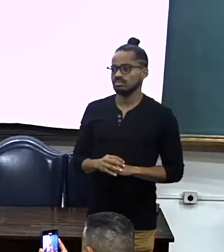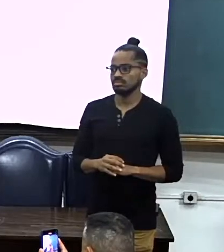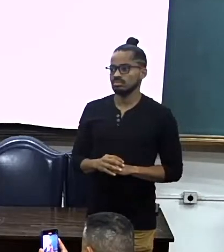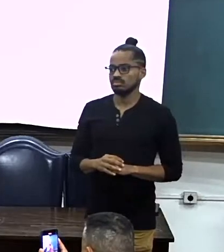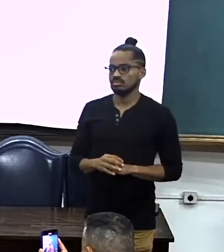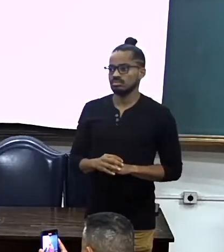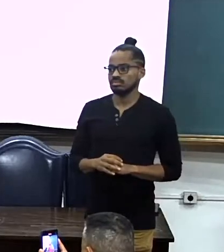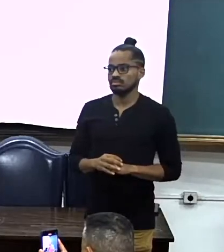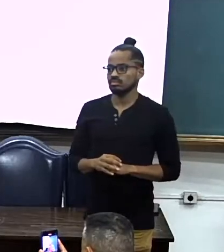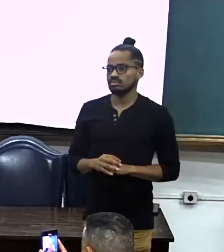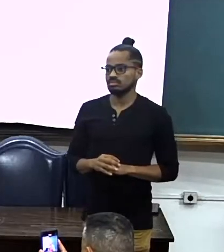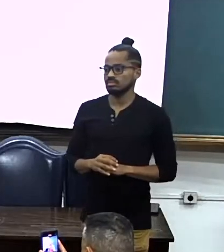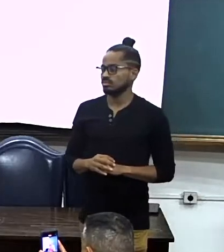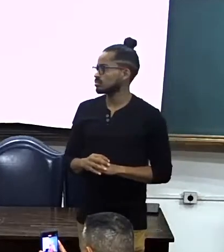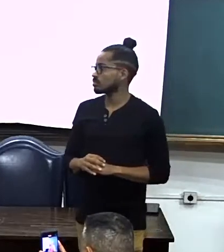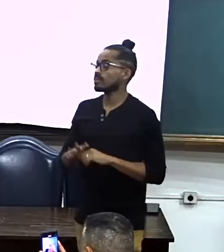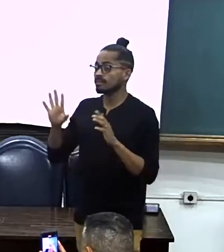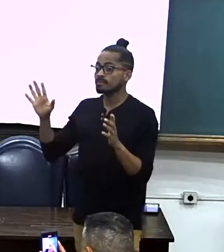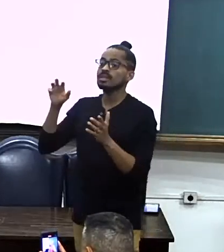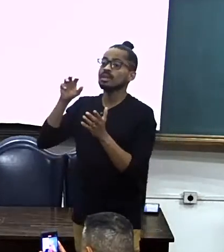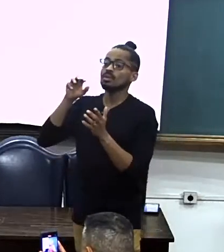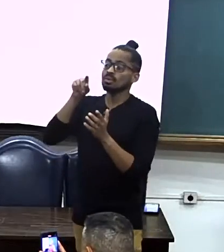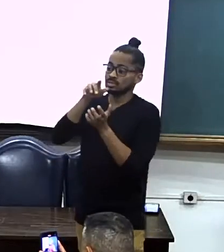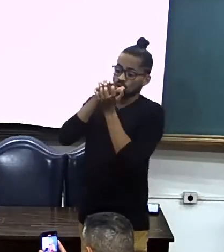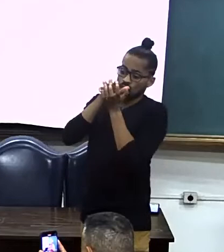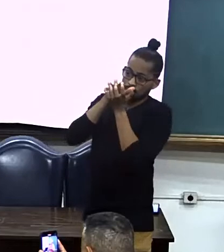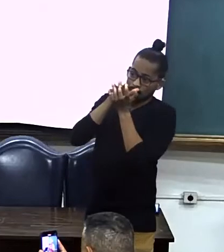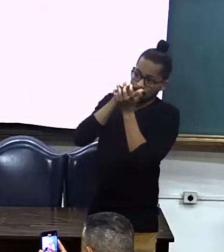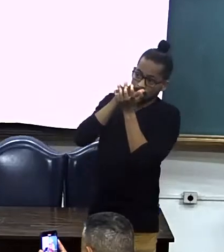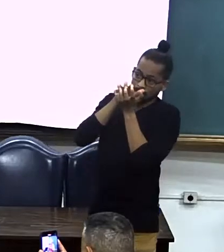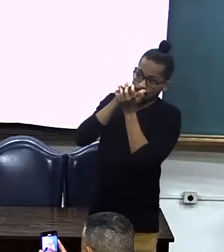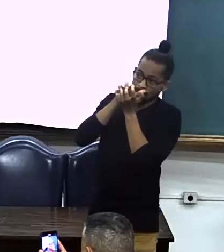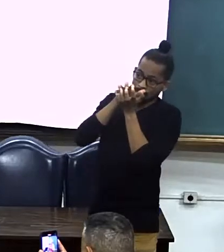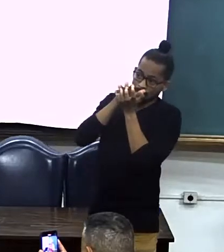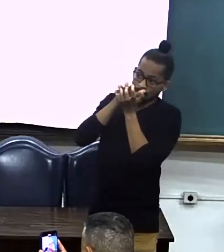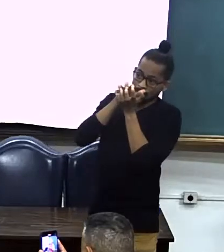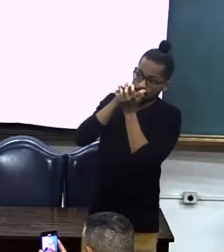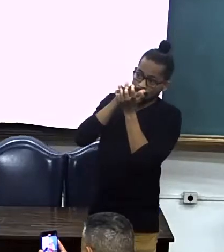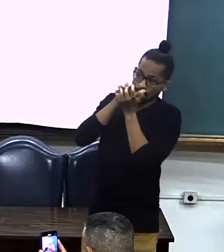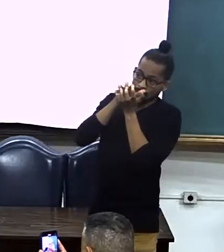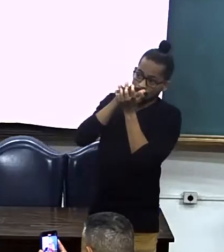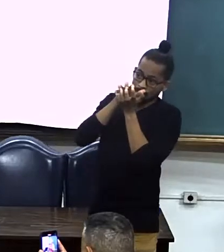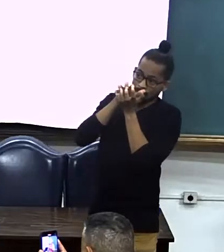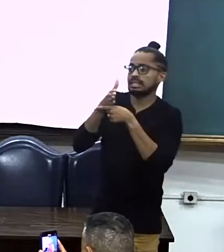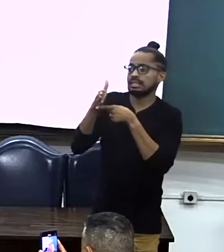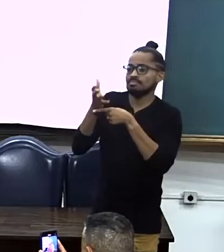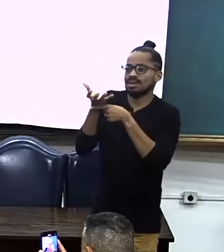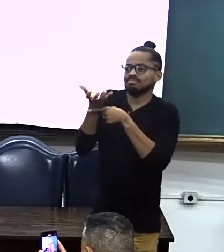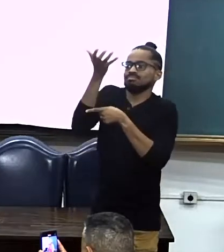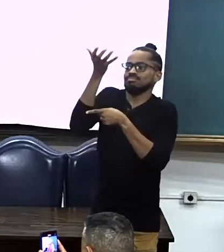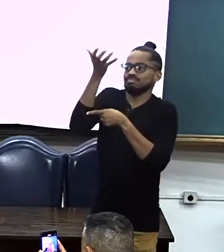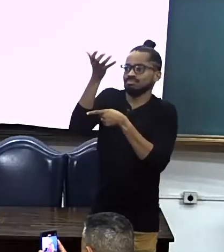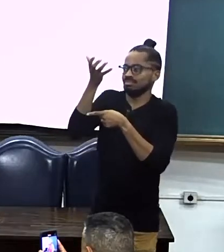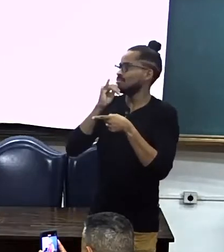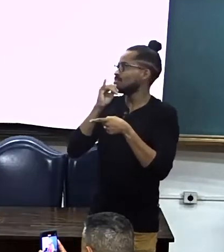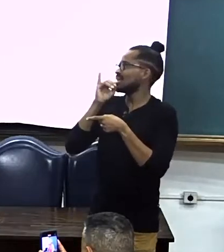So, the jaw opens more for prominence for all syllables in English. E,